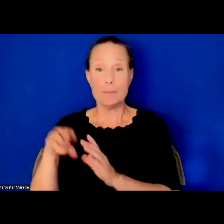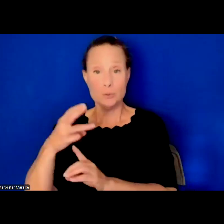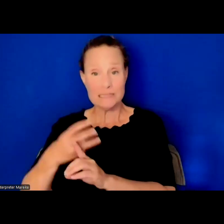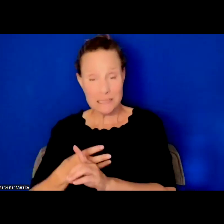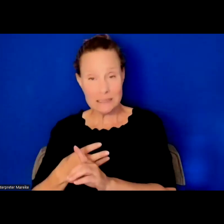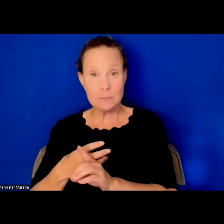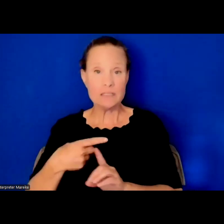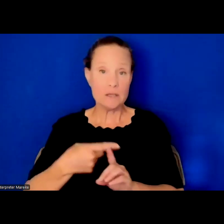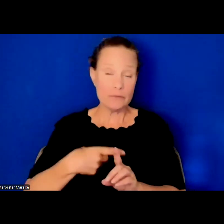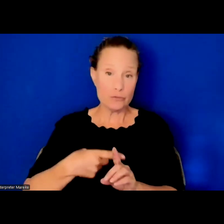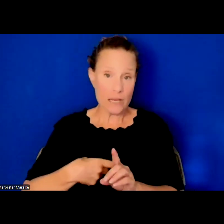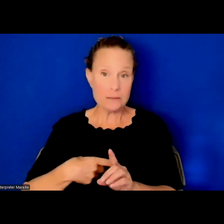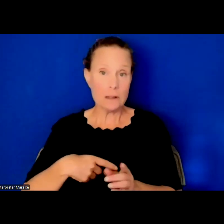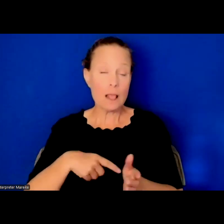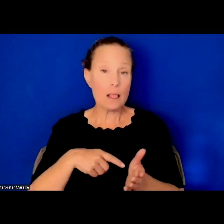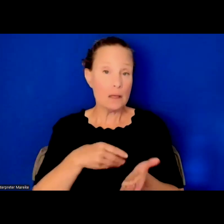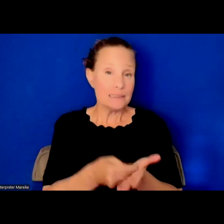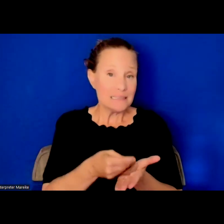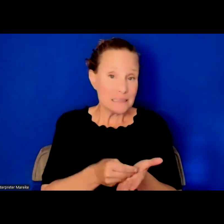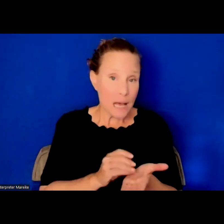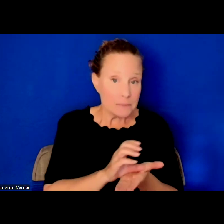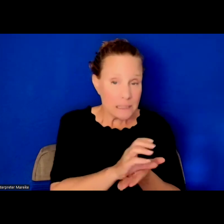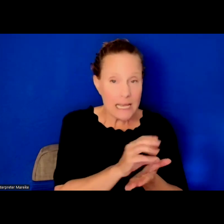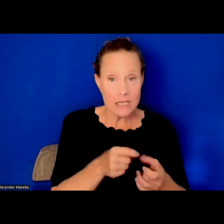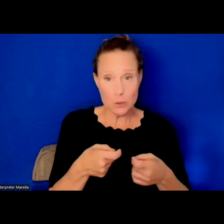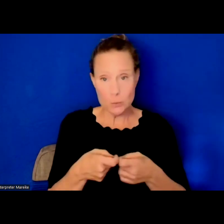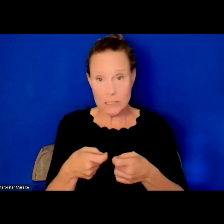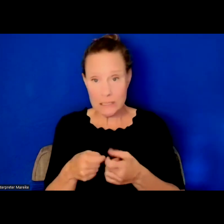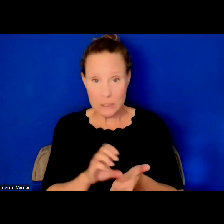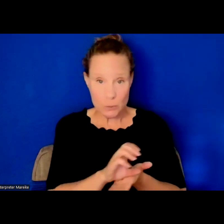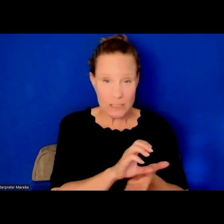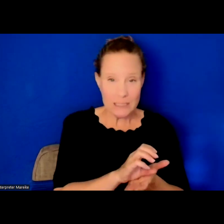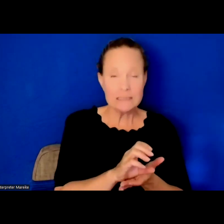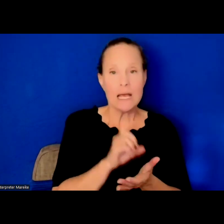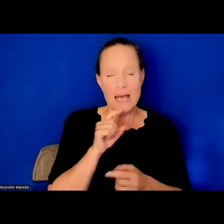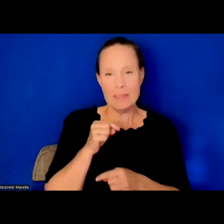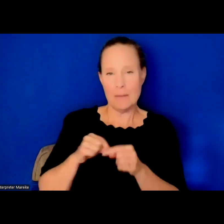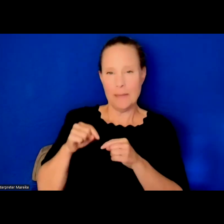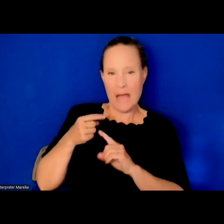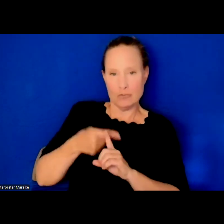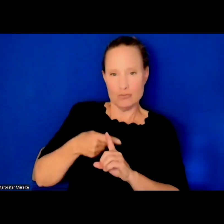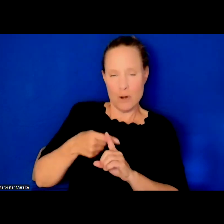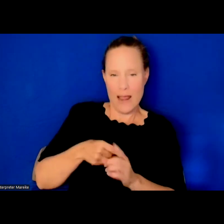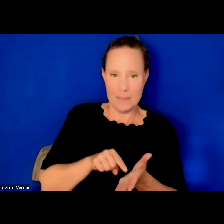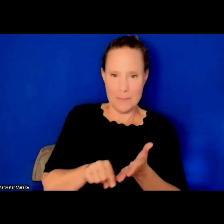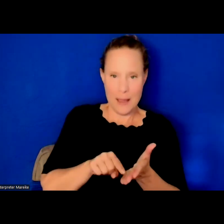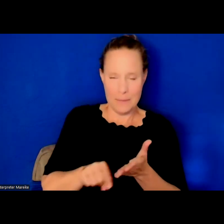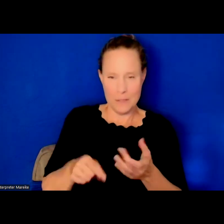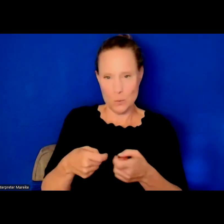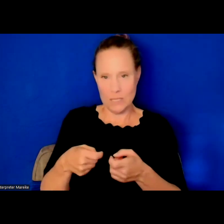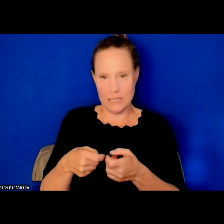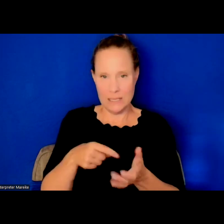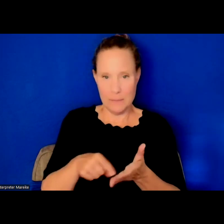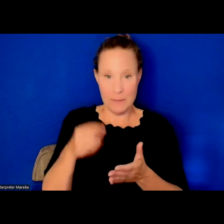and utilities, and then there's the back rent payment or back utility payment, and that's our housing